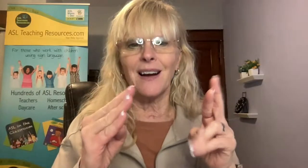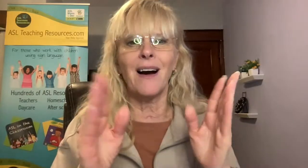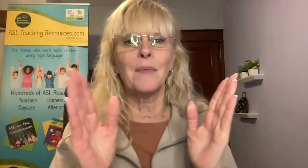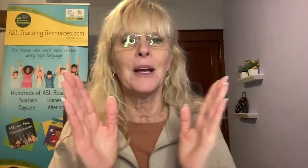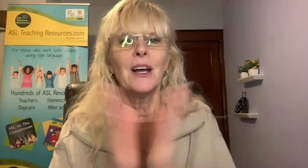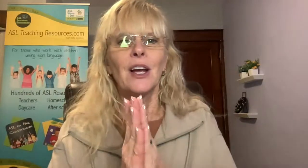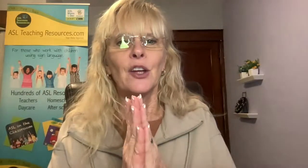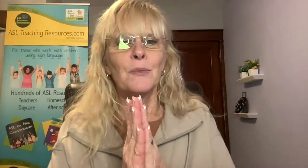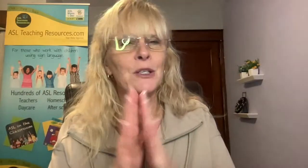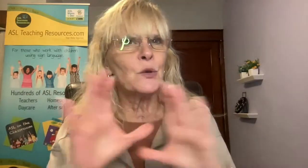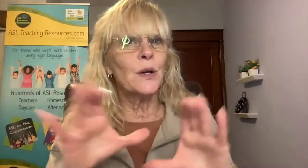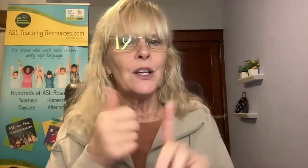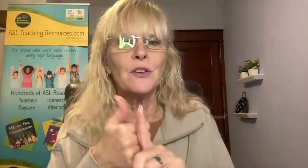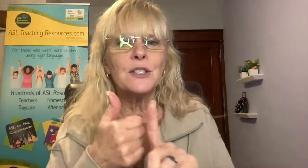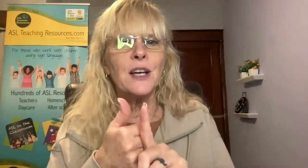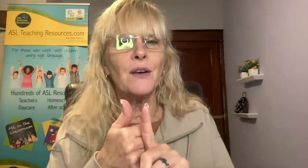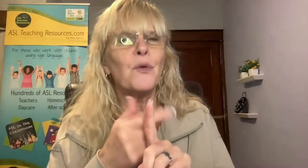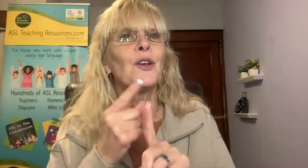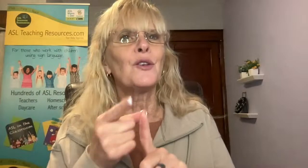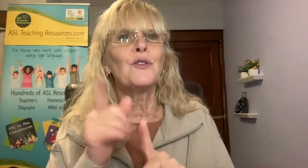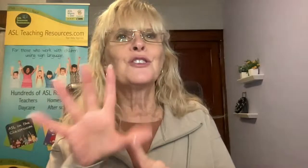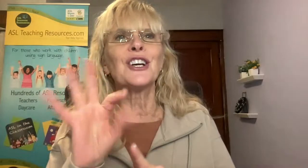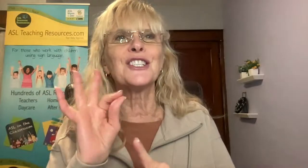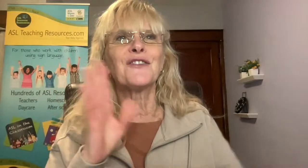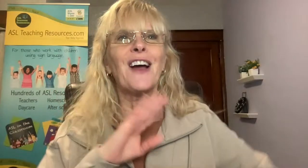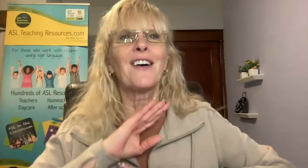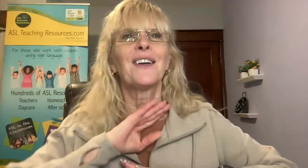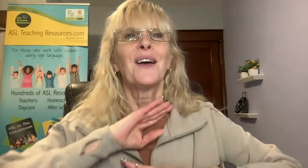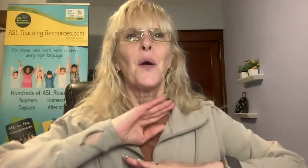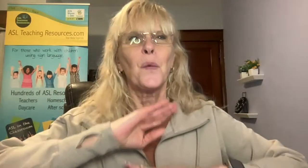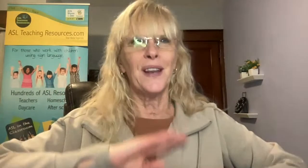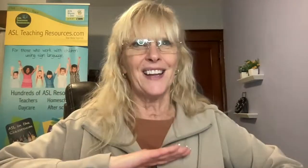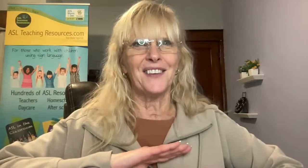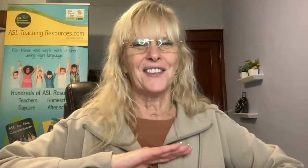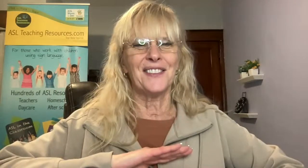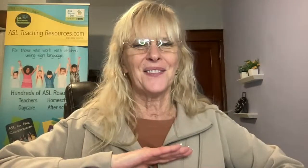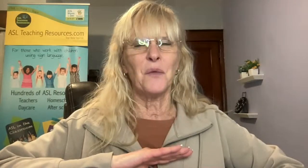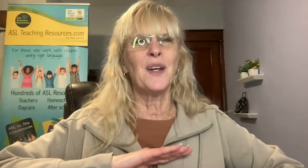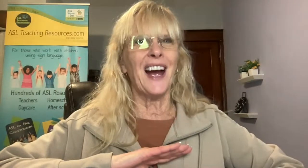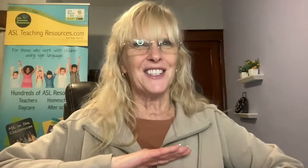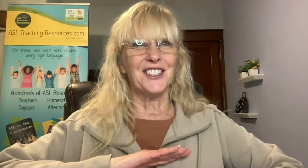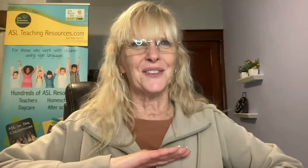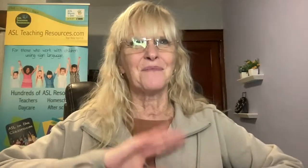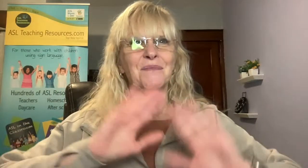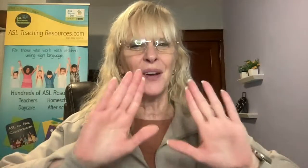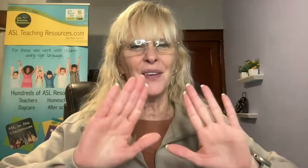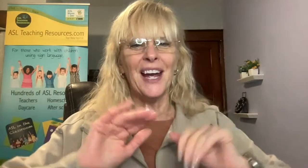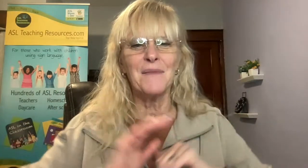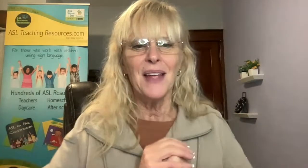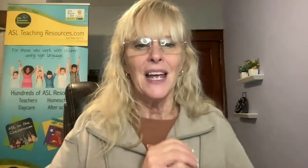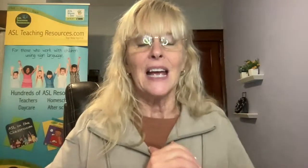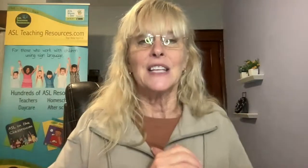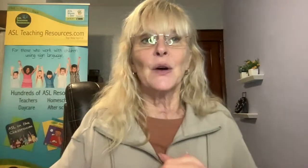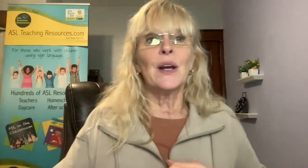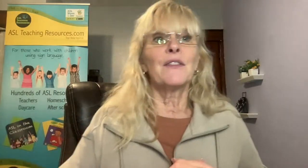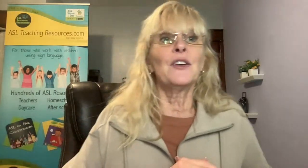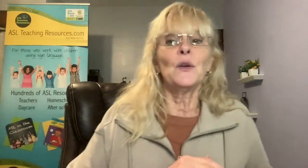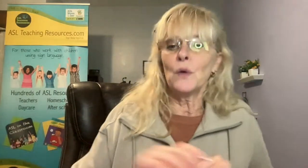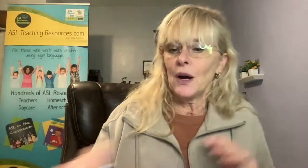ASLTeachingResources.com. You've been doing it yourself. Well, you just found relief. We got you. Okay. So